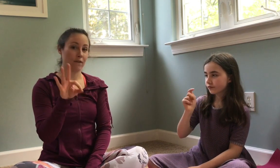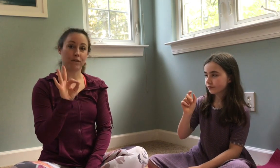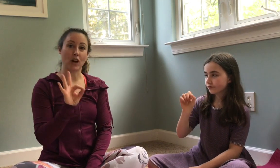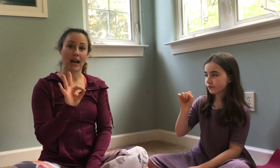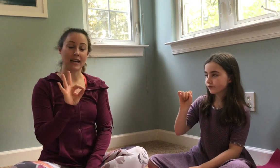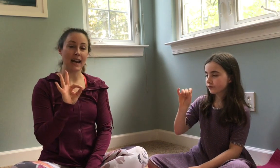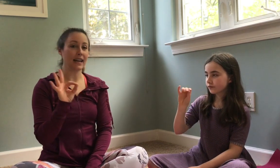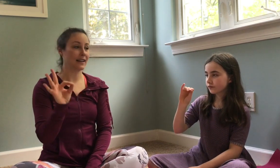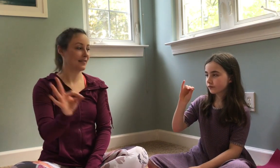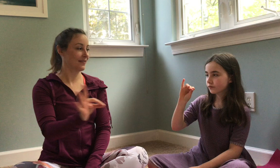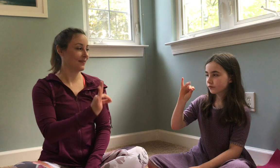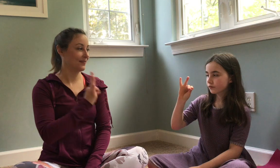Friday.